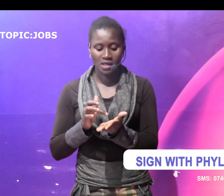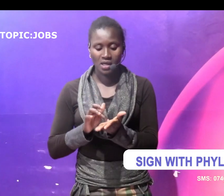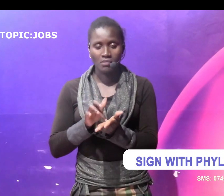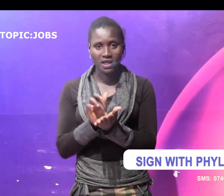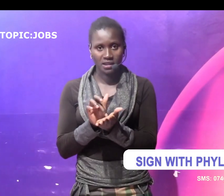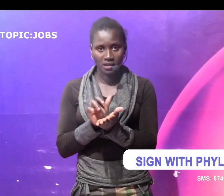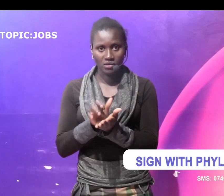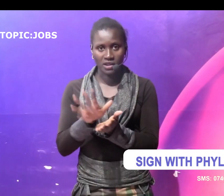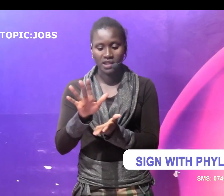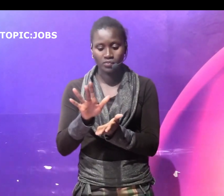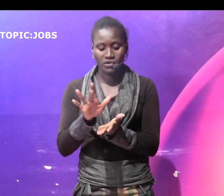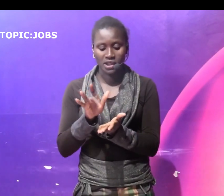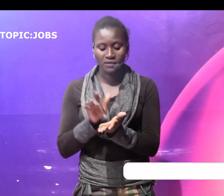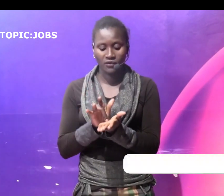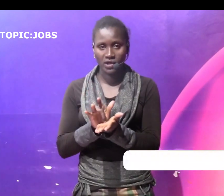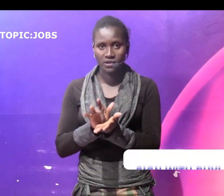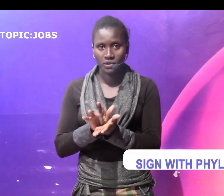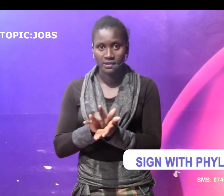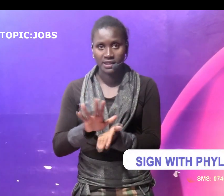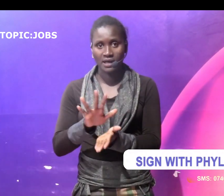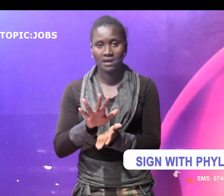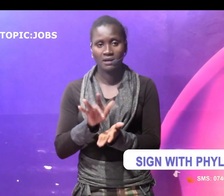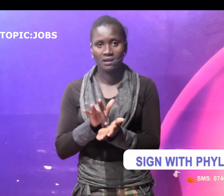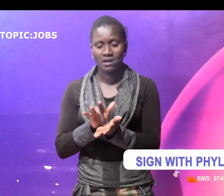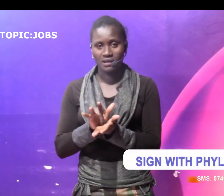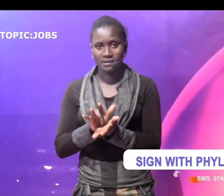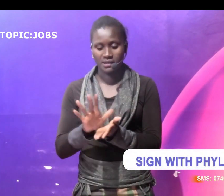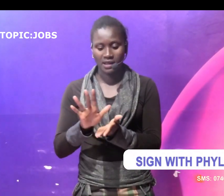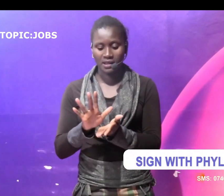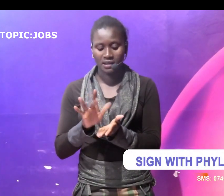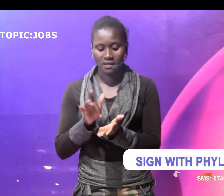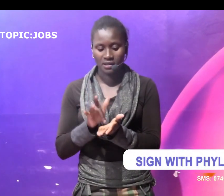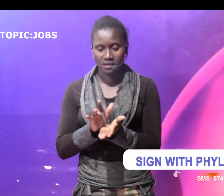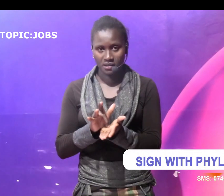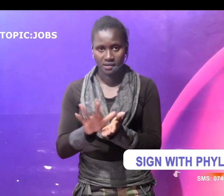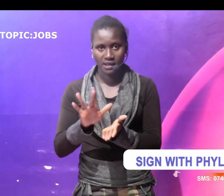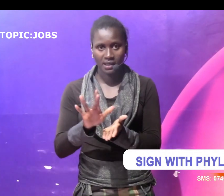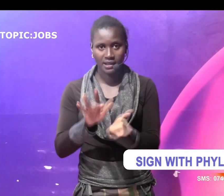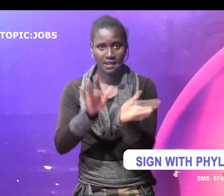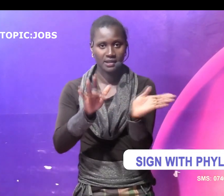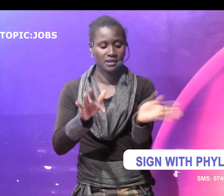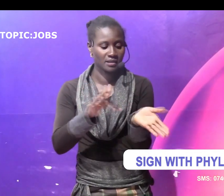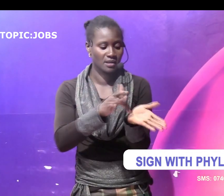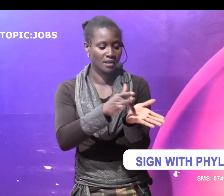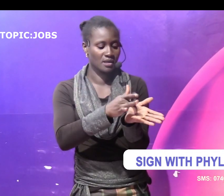but you just push it forward. So sack, sack, sack, like this.